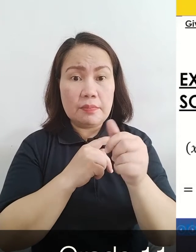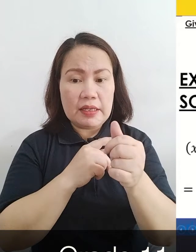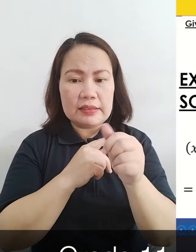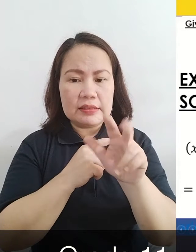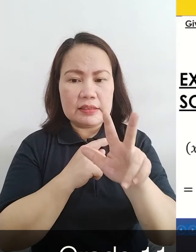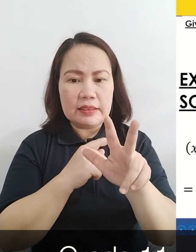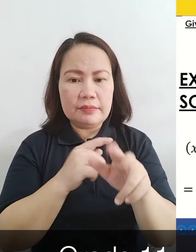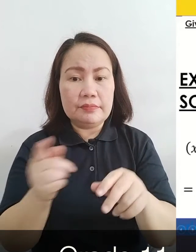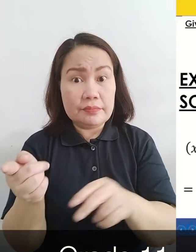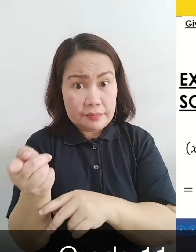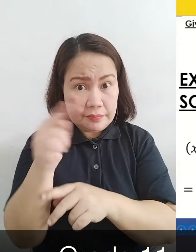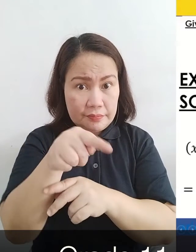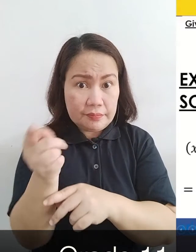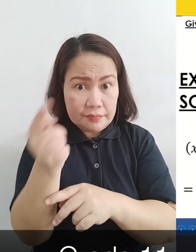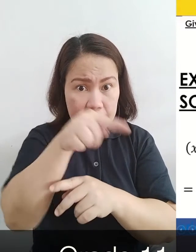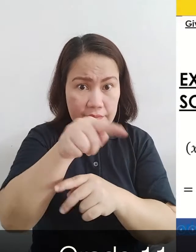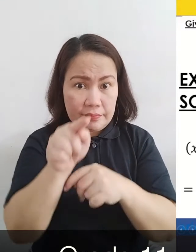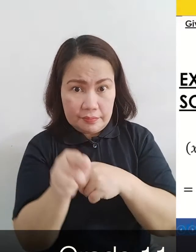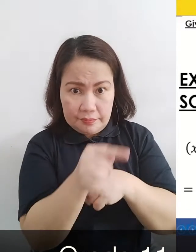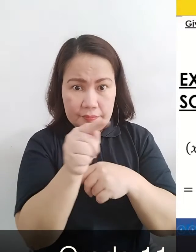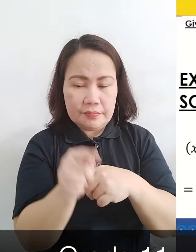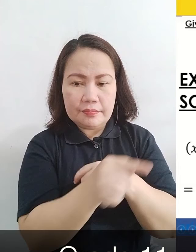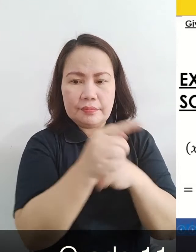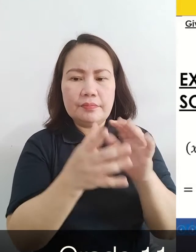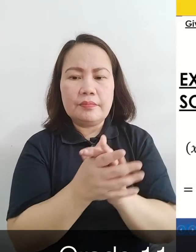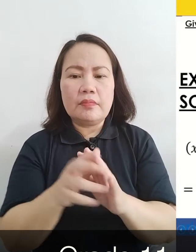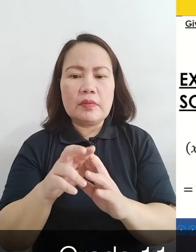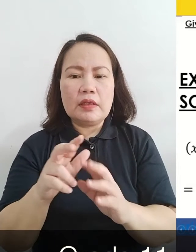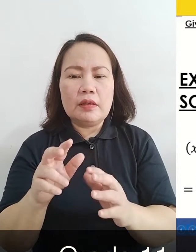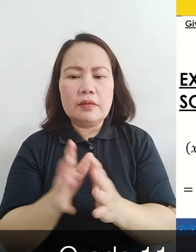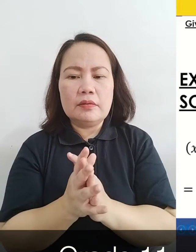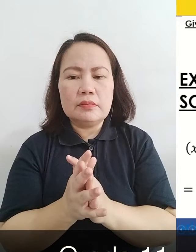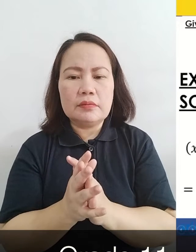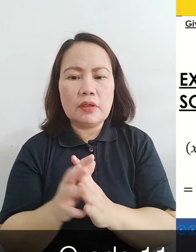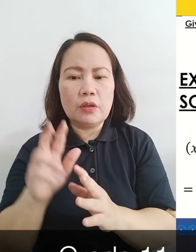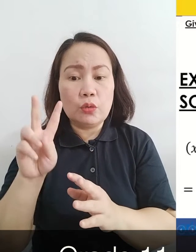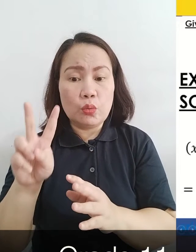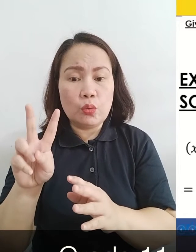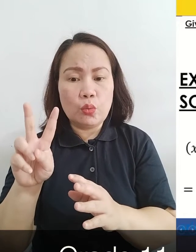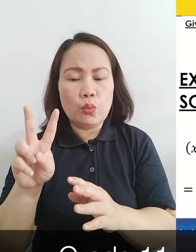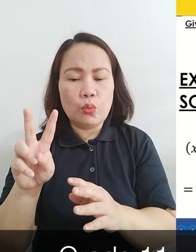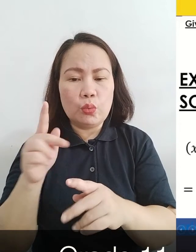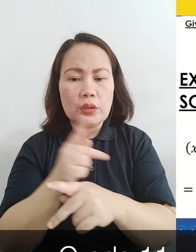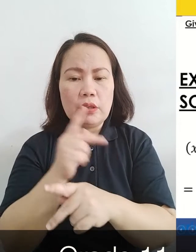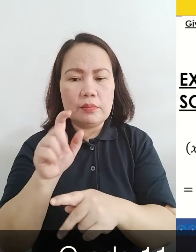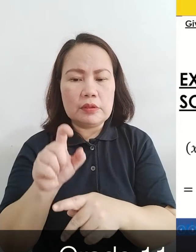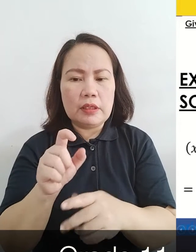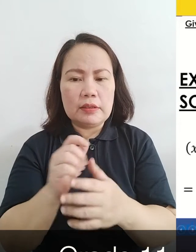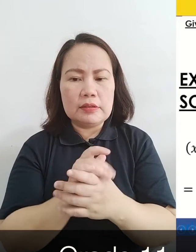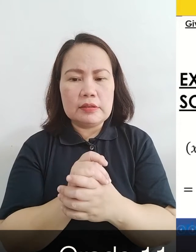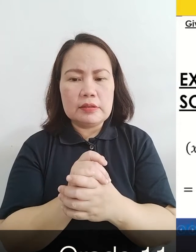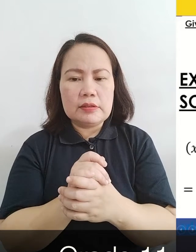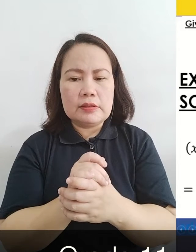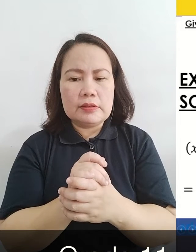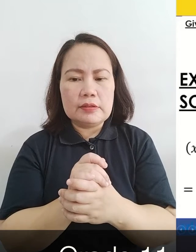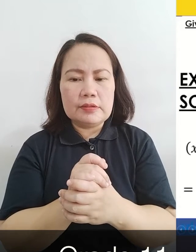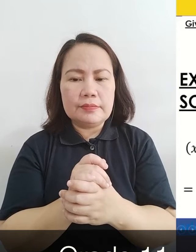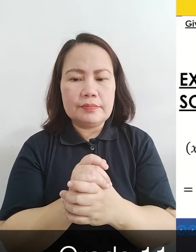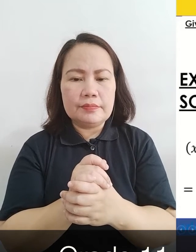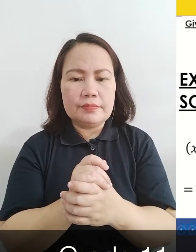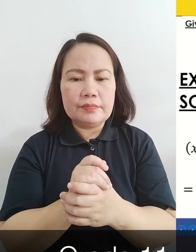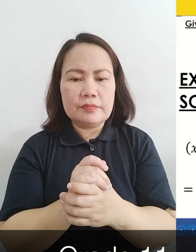x plus 3 plus, idudugtong din natin yung x plus 7 all over yung LCD natin na 2 minus